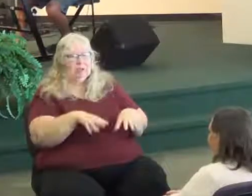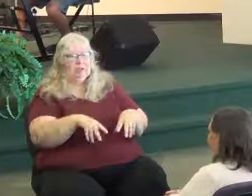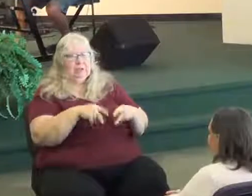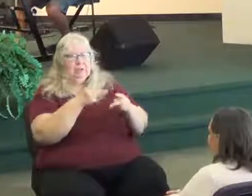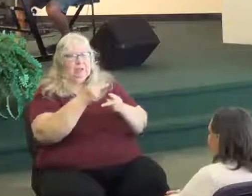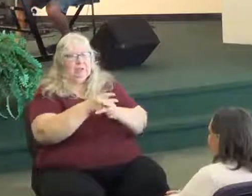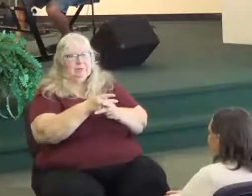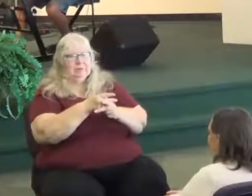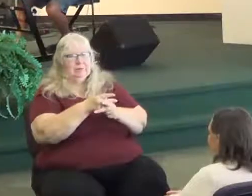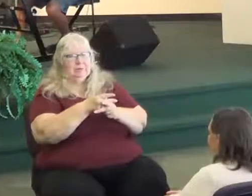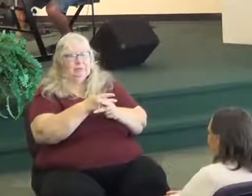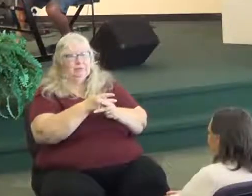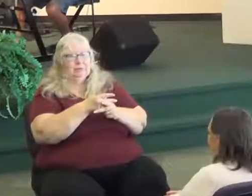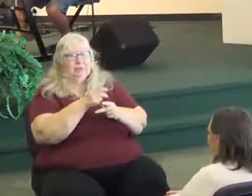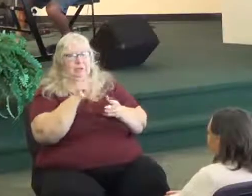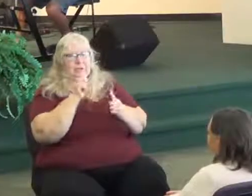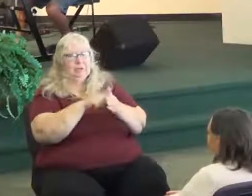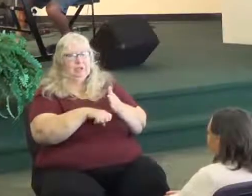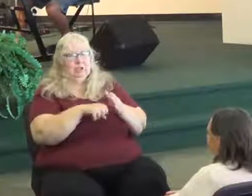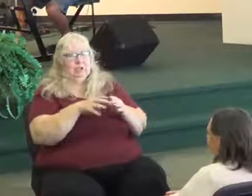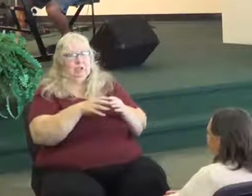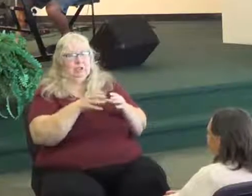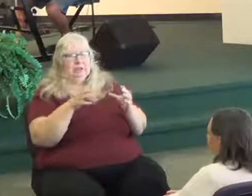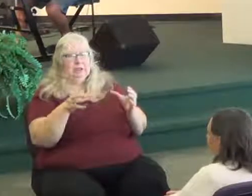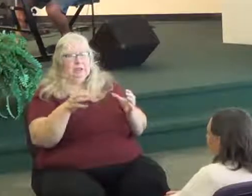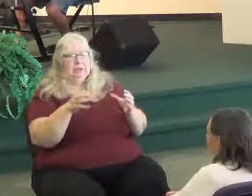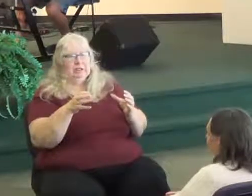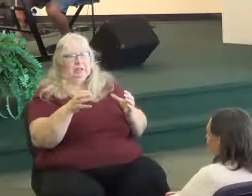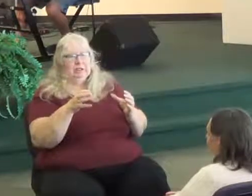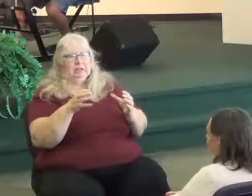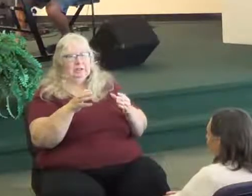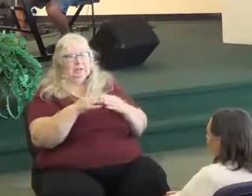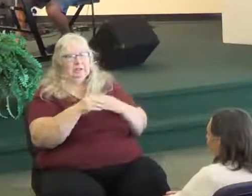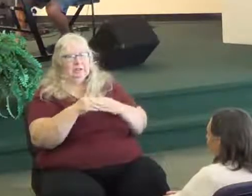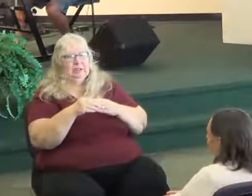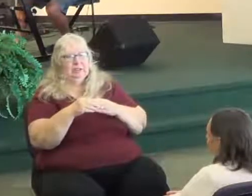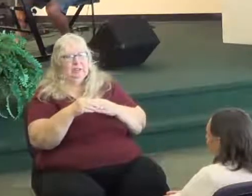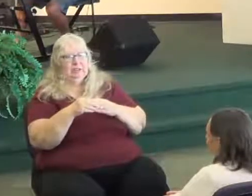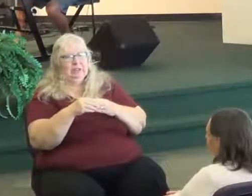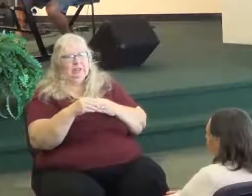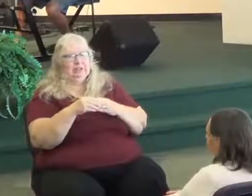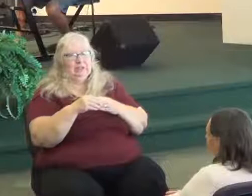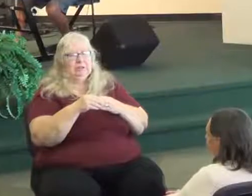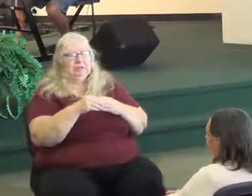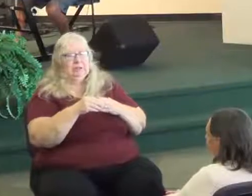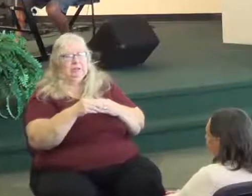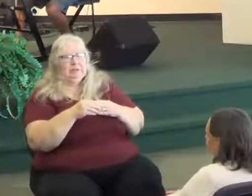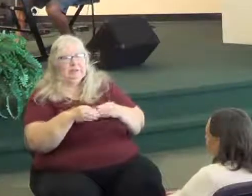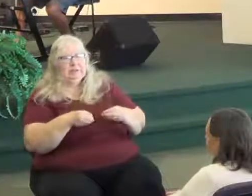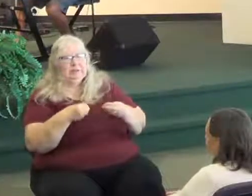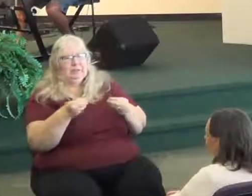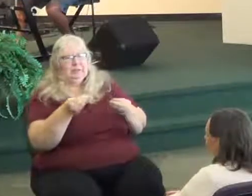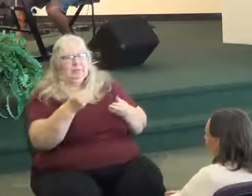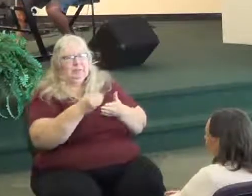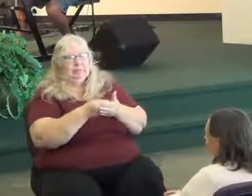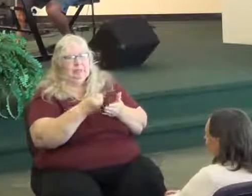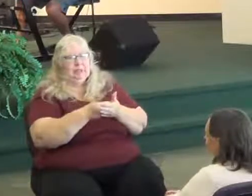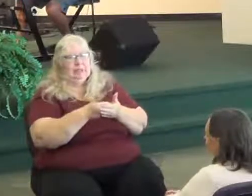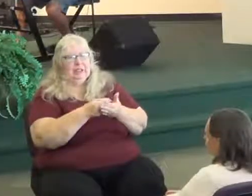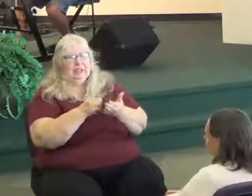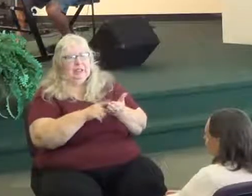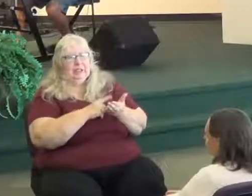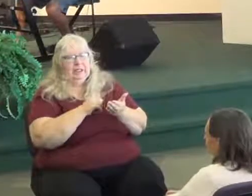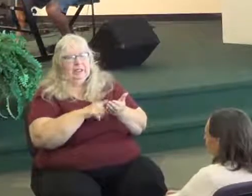in price. And if it would lead you to give them some money from time to time, they're